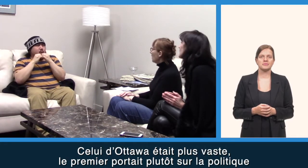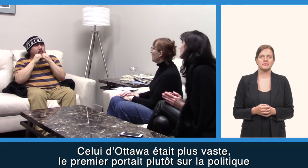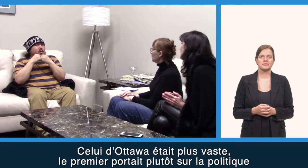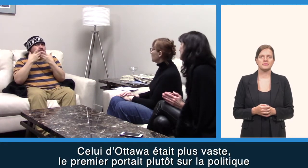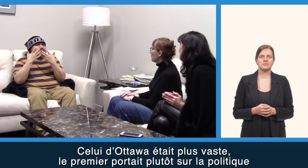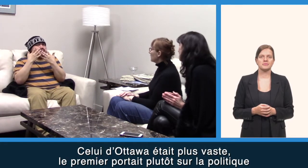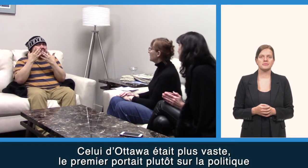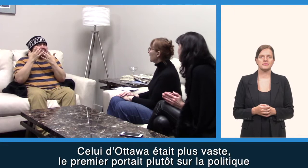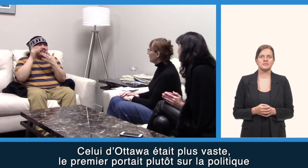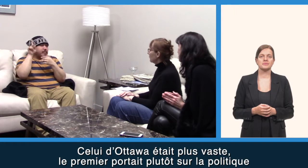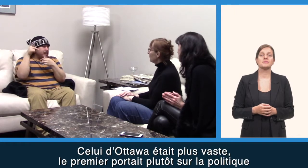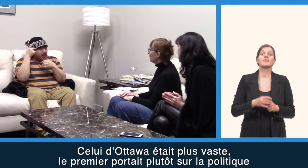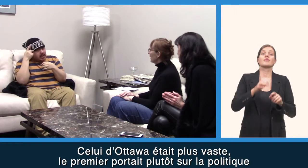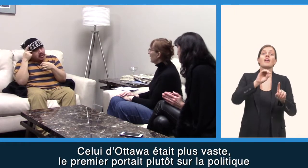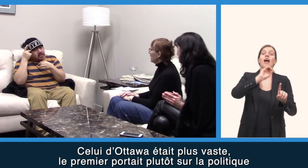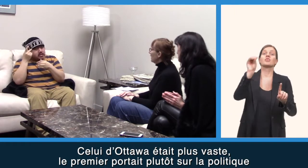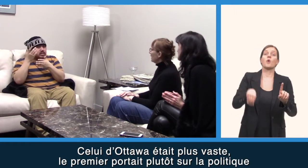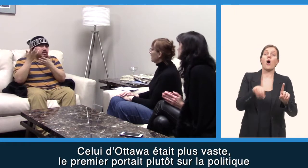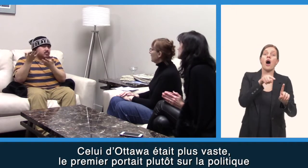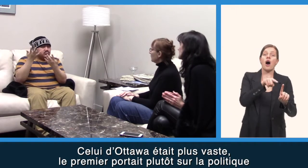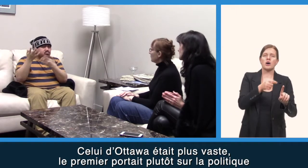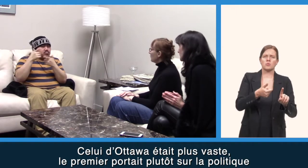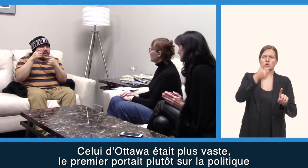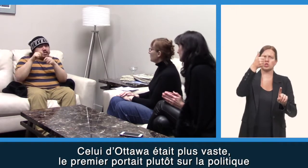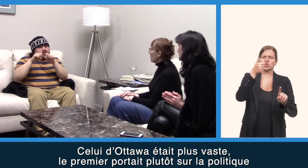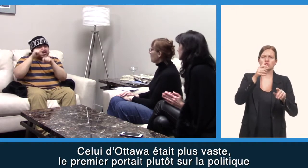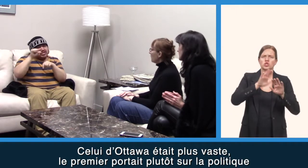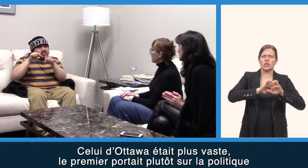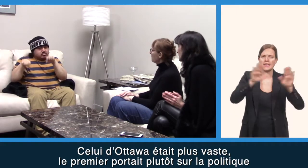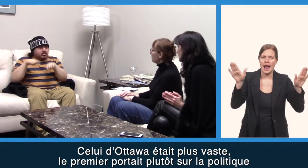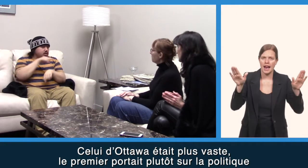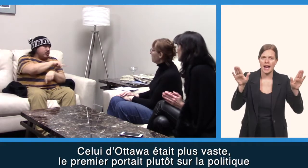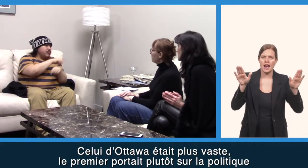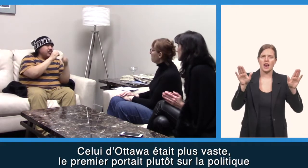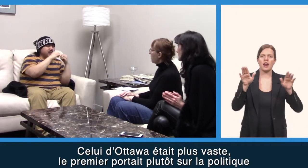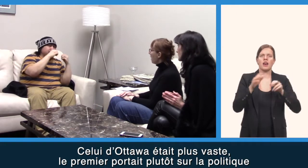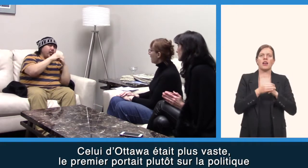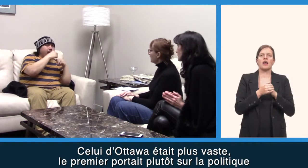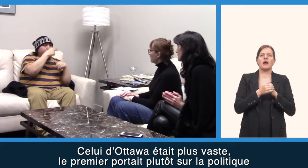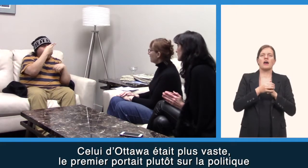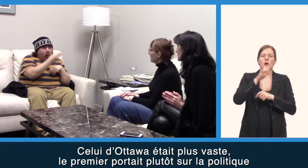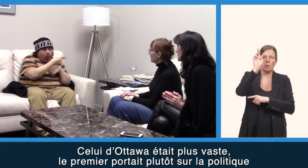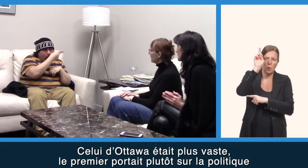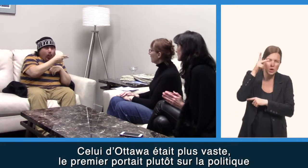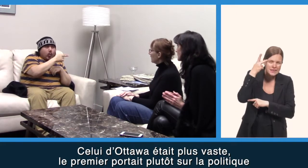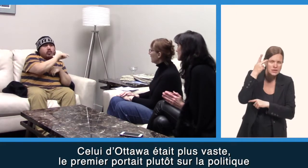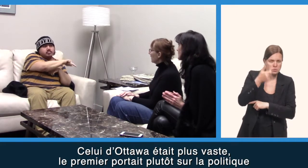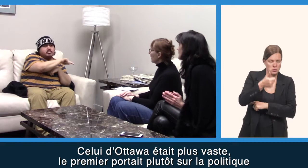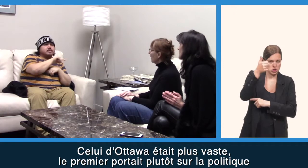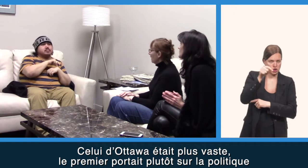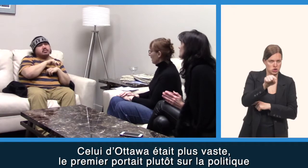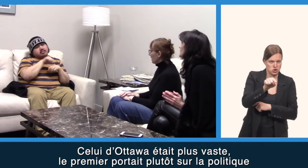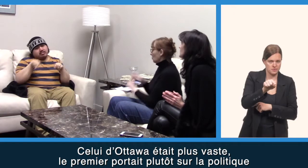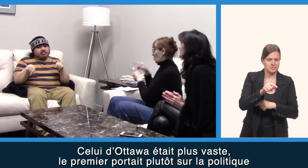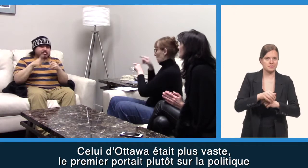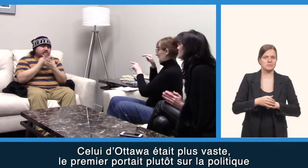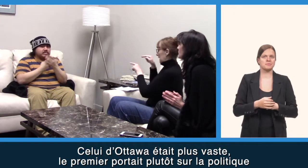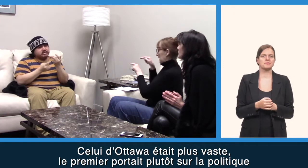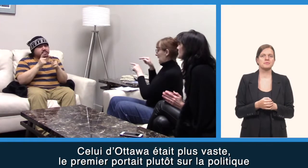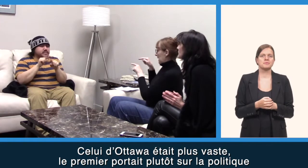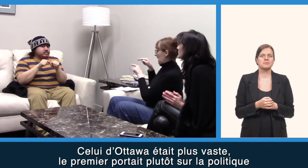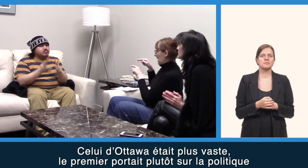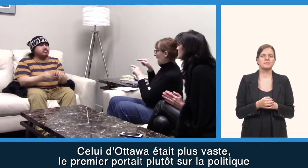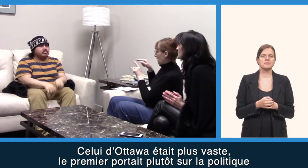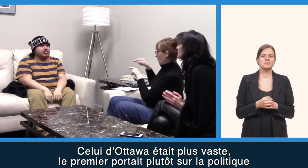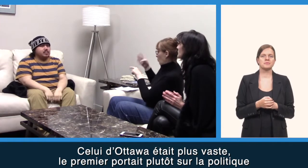The Ottawa one was more extensive. The first one was more about politics.